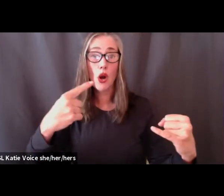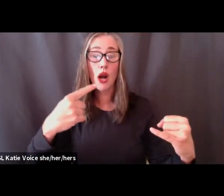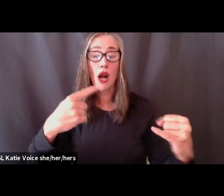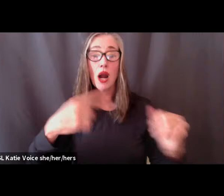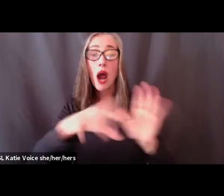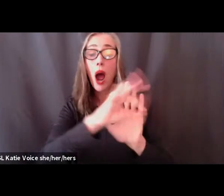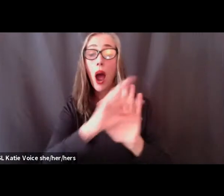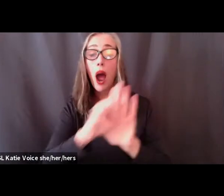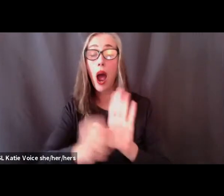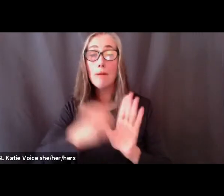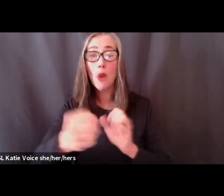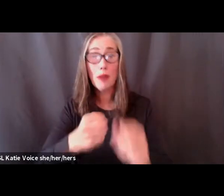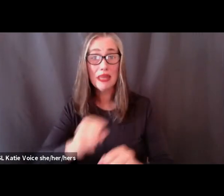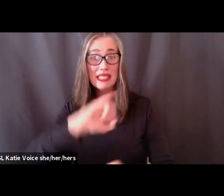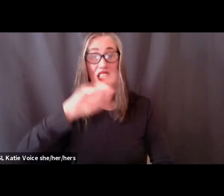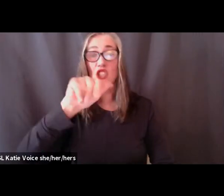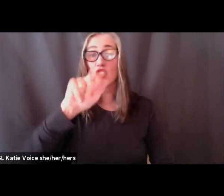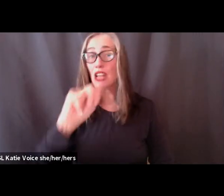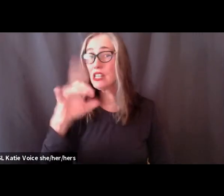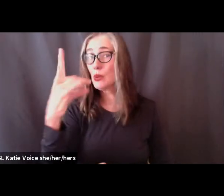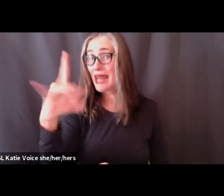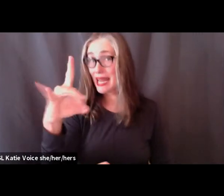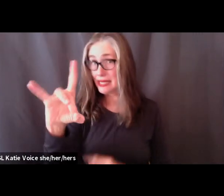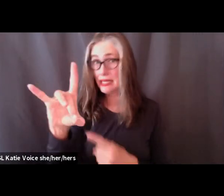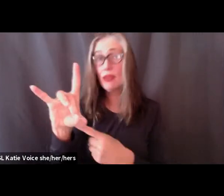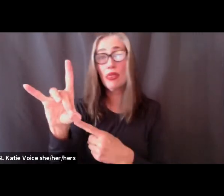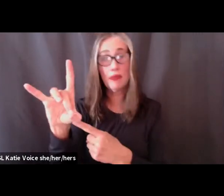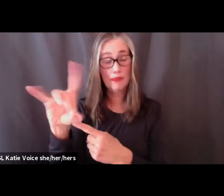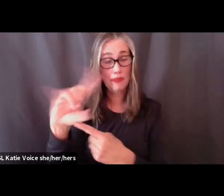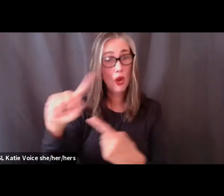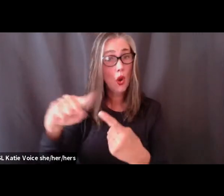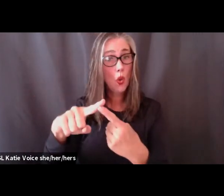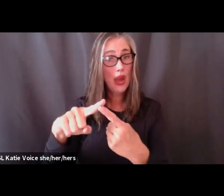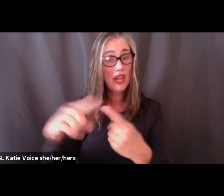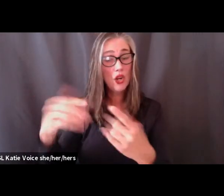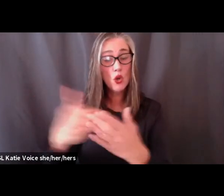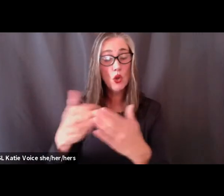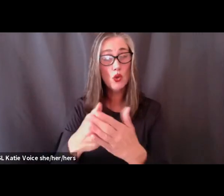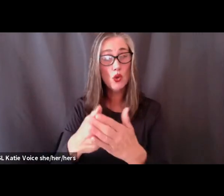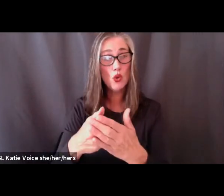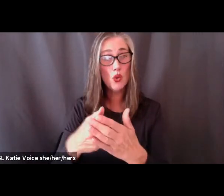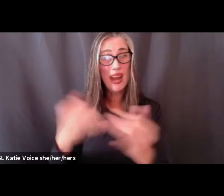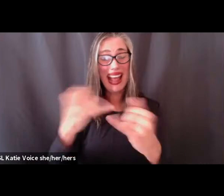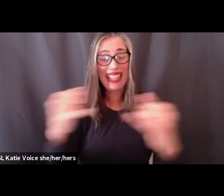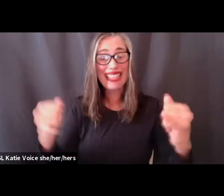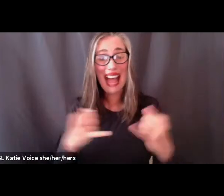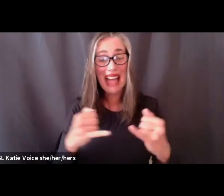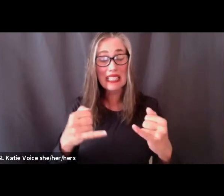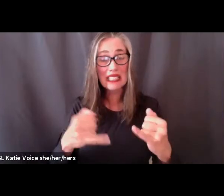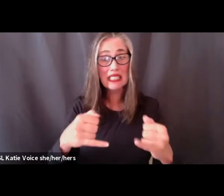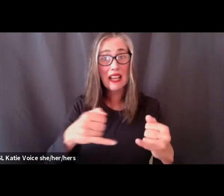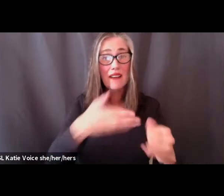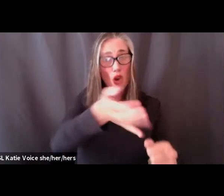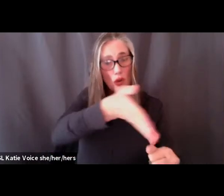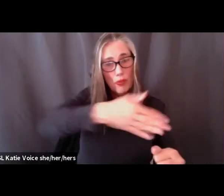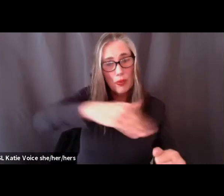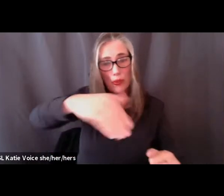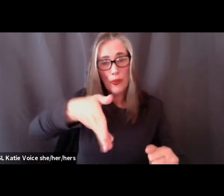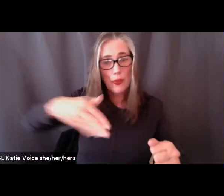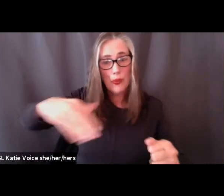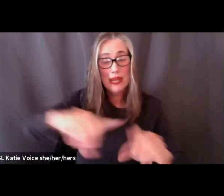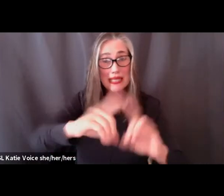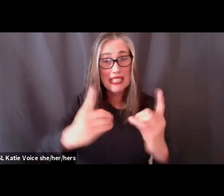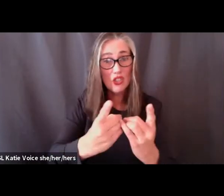January 18th. And so once the new lines are finalized, those who are representing legislative or congressional districts